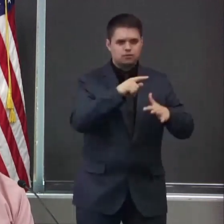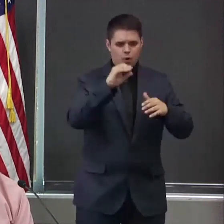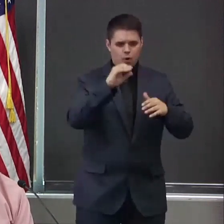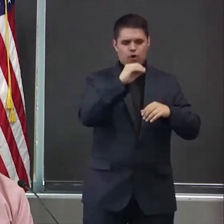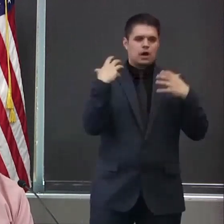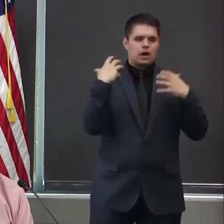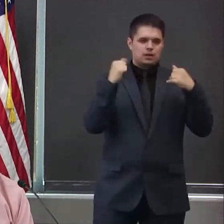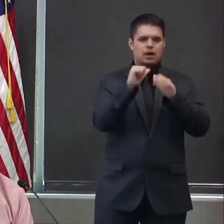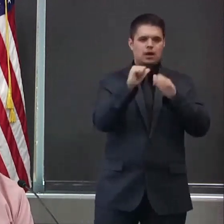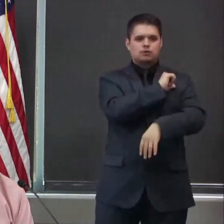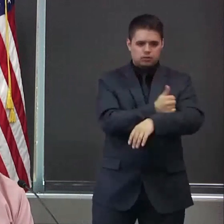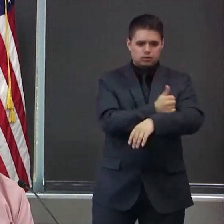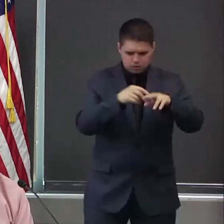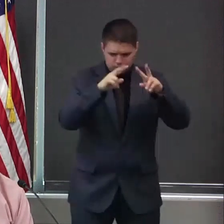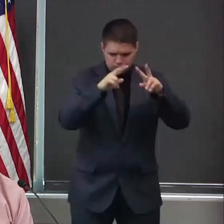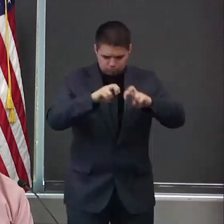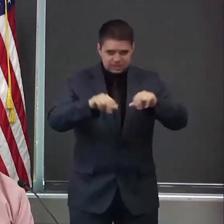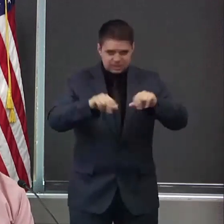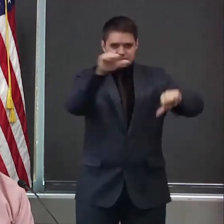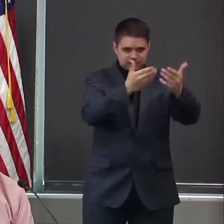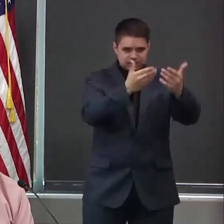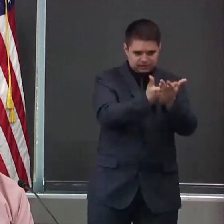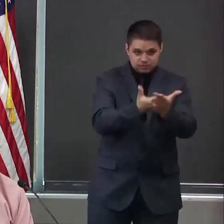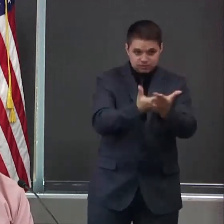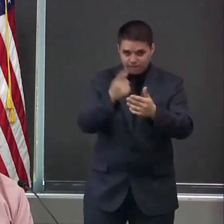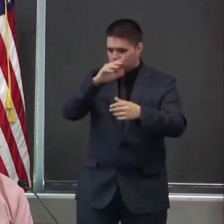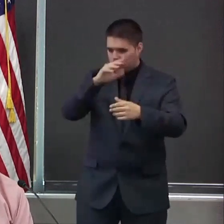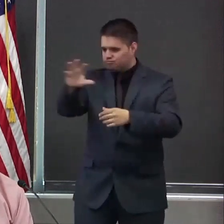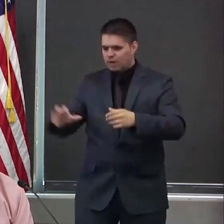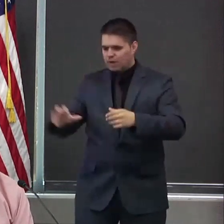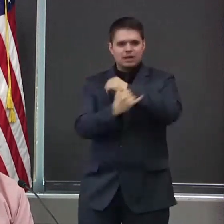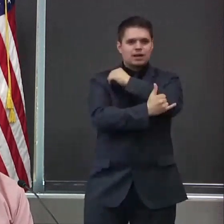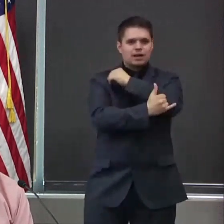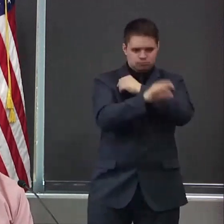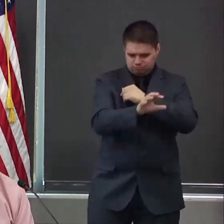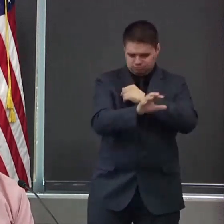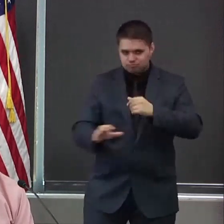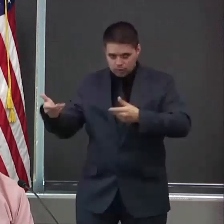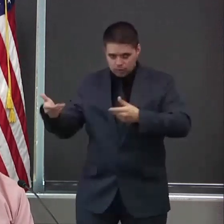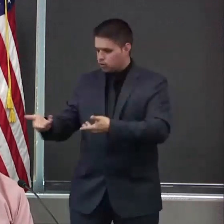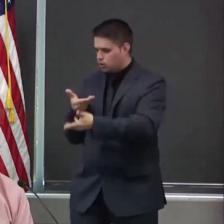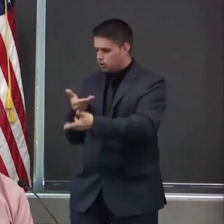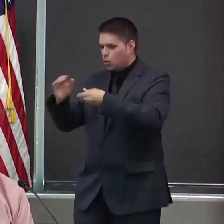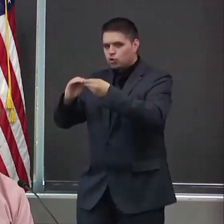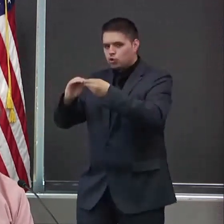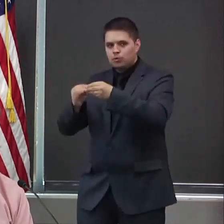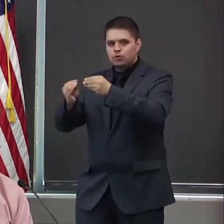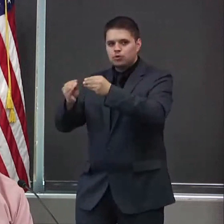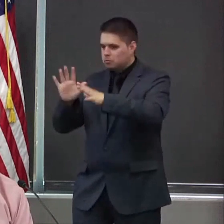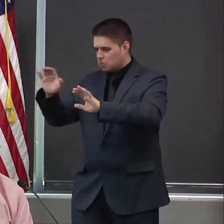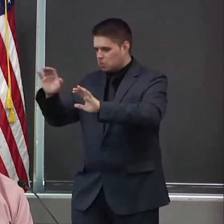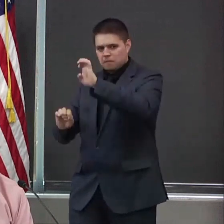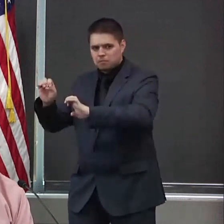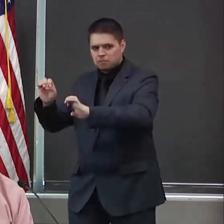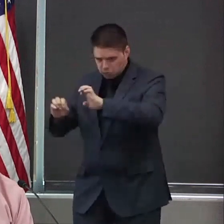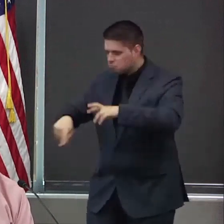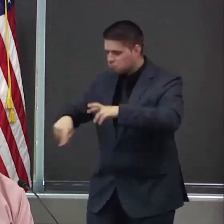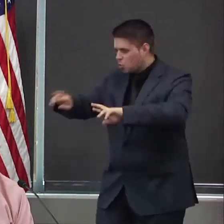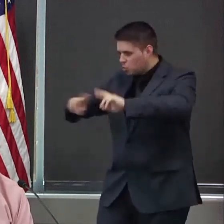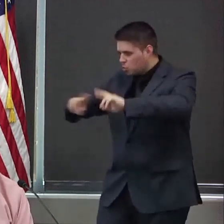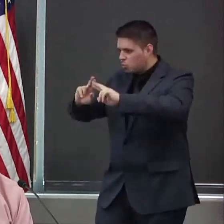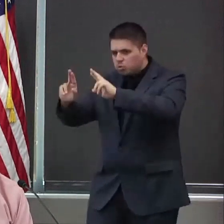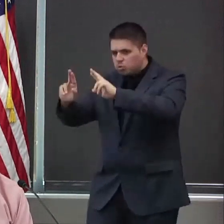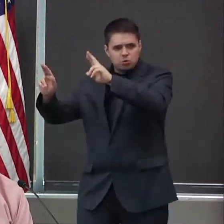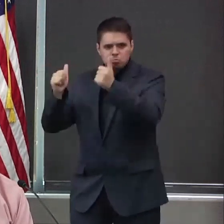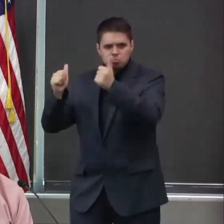and we will use this most up-to-date data and use the numbers to evaluate counties' readiness to enter phase 2 and make recommendation